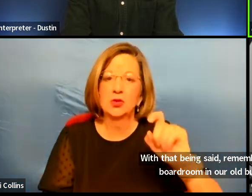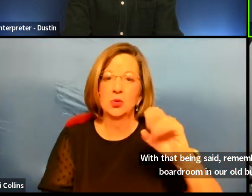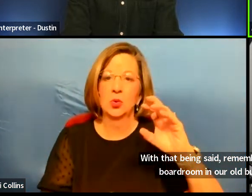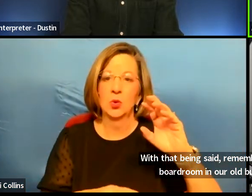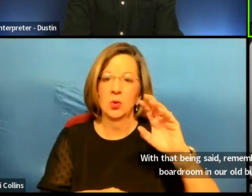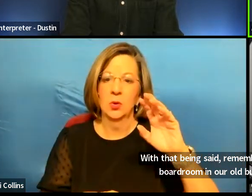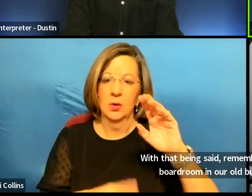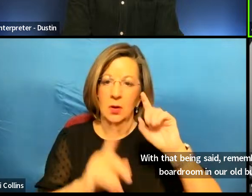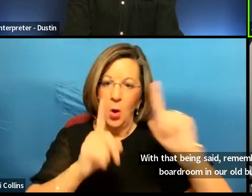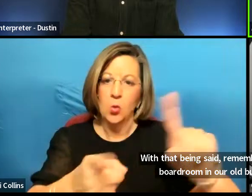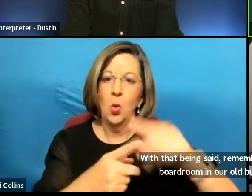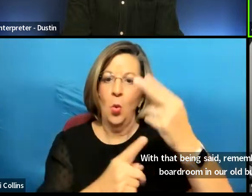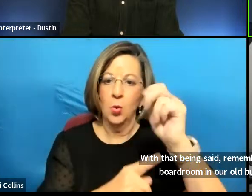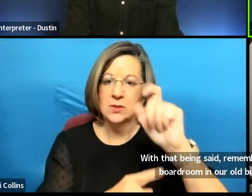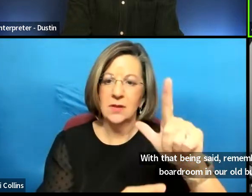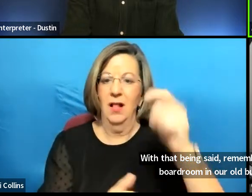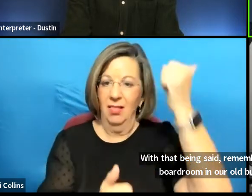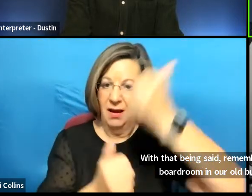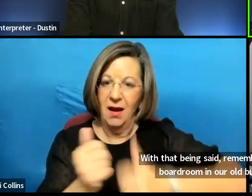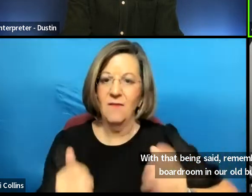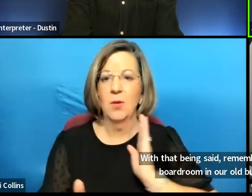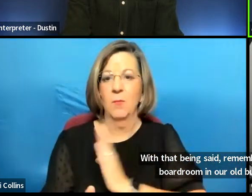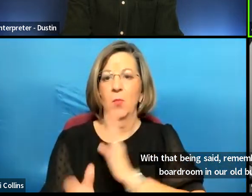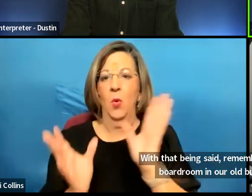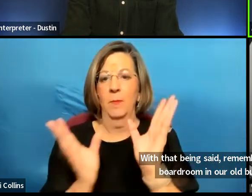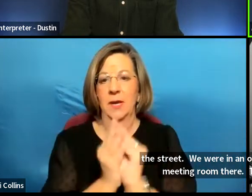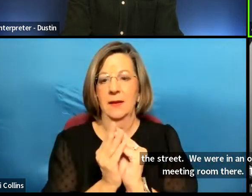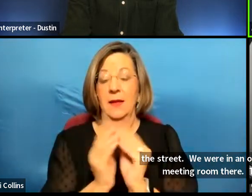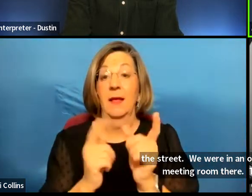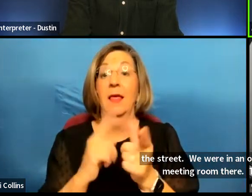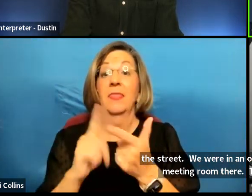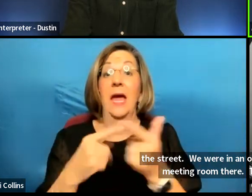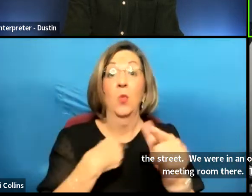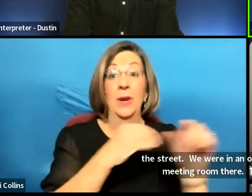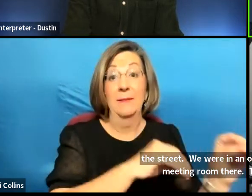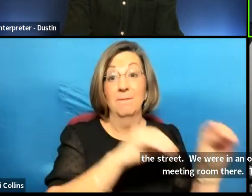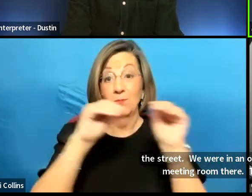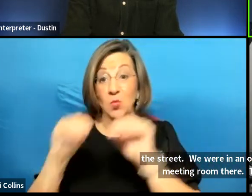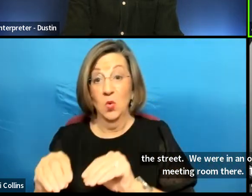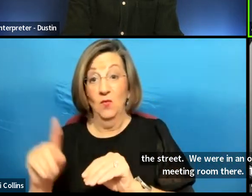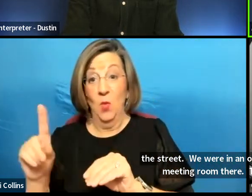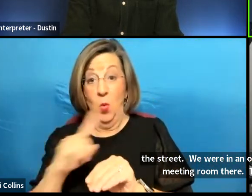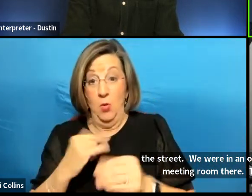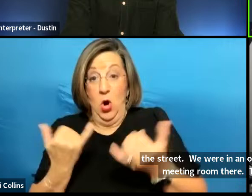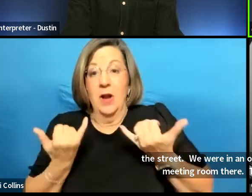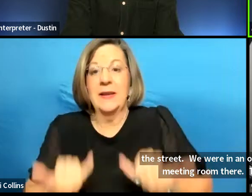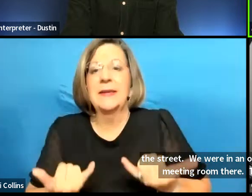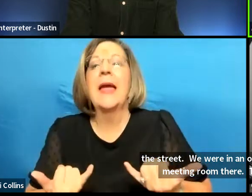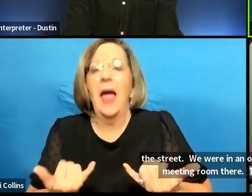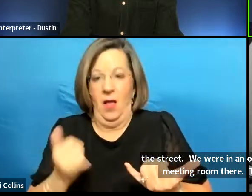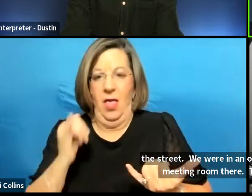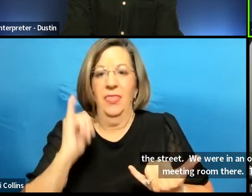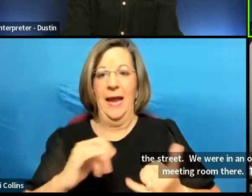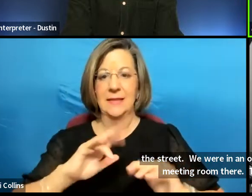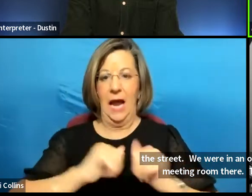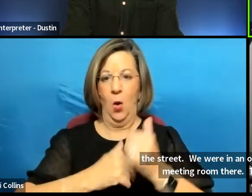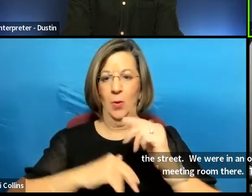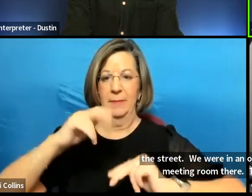meeting space. So we had to go to hotels for every board meeting. And then we moved into our